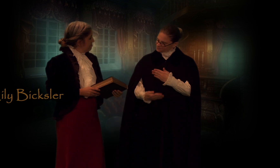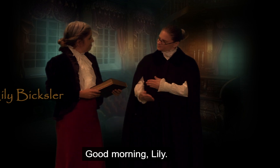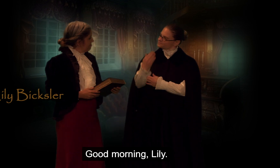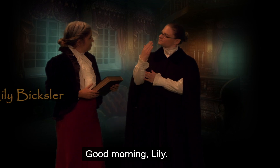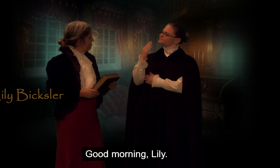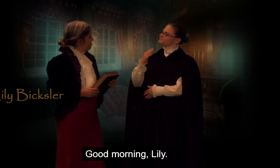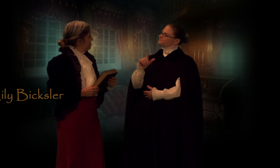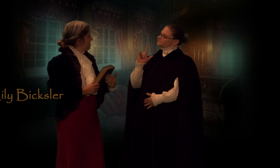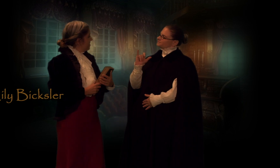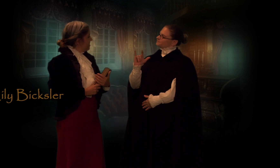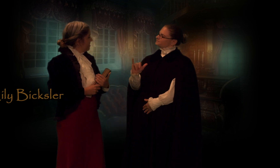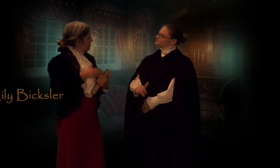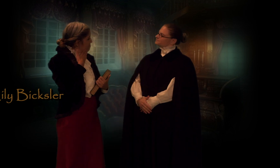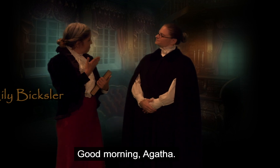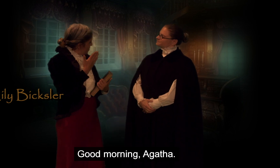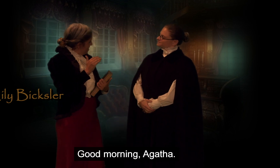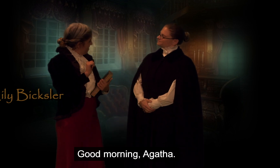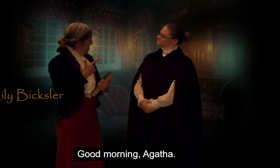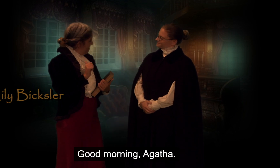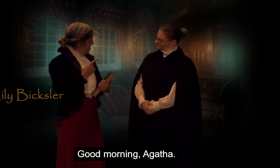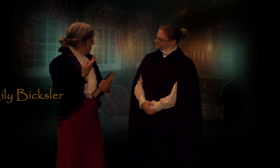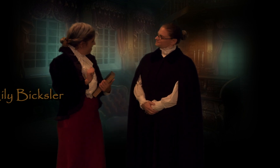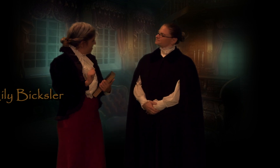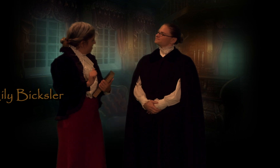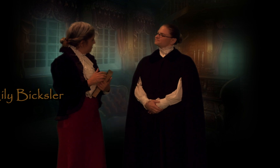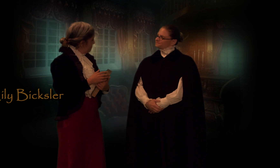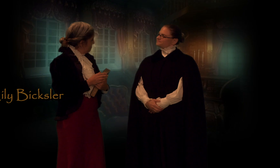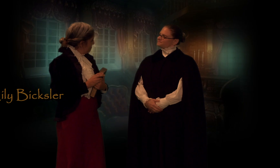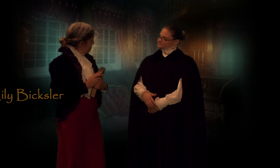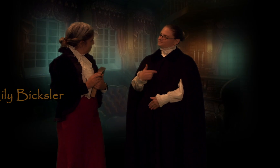Good morning, Lily. Good morning, Agatha.